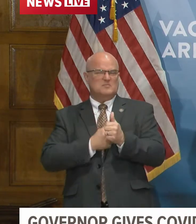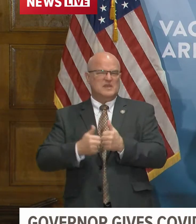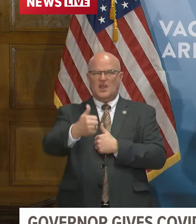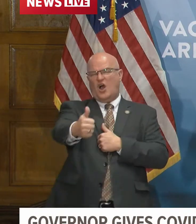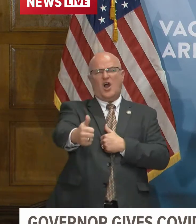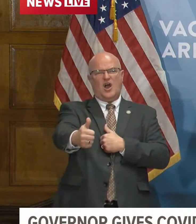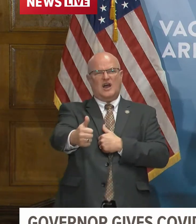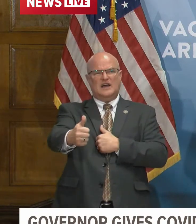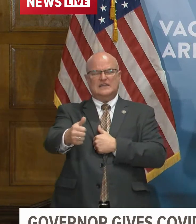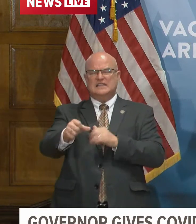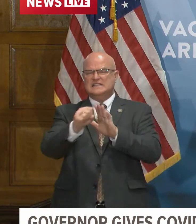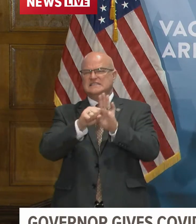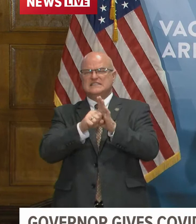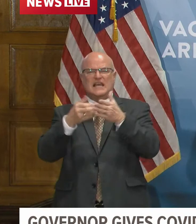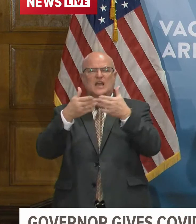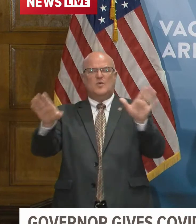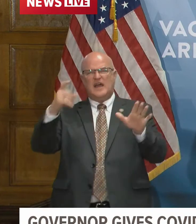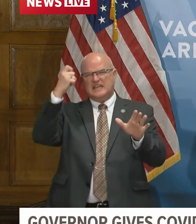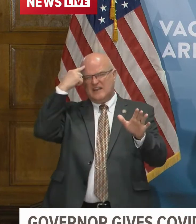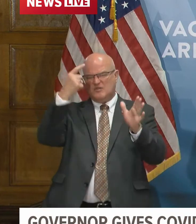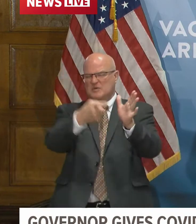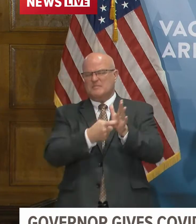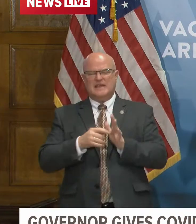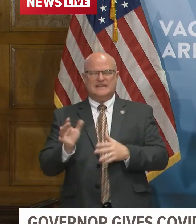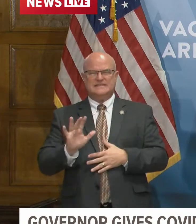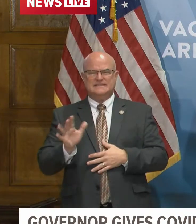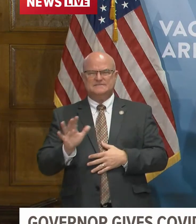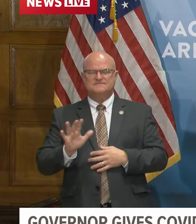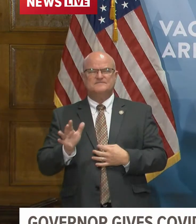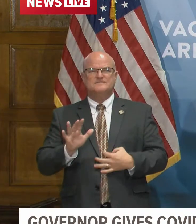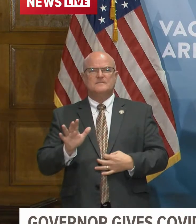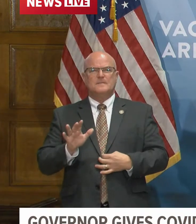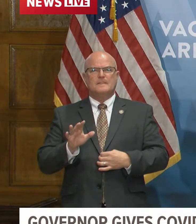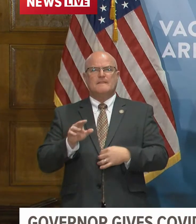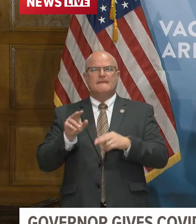beyond statewide government mandate. You look at,